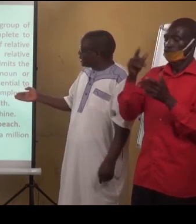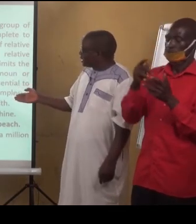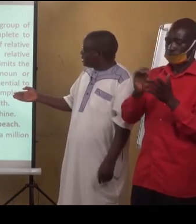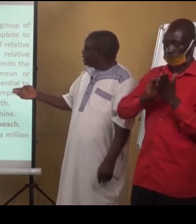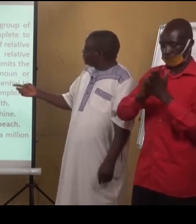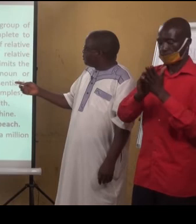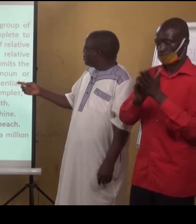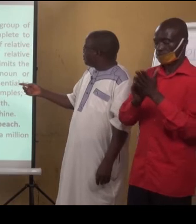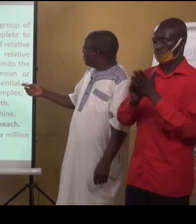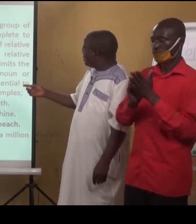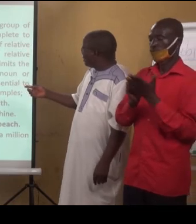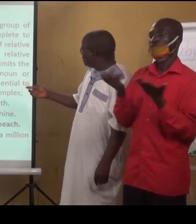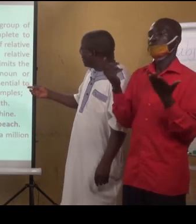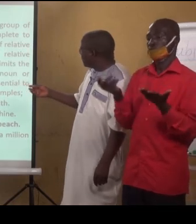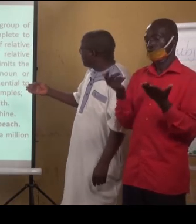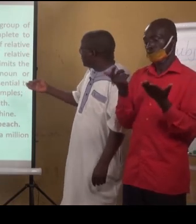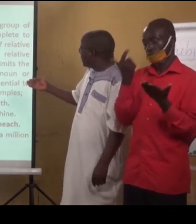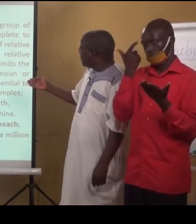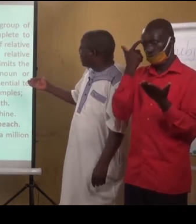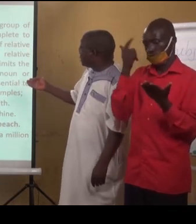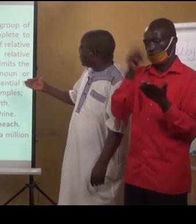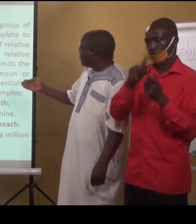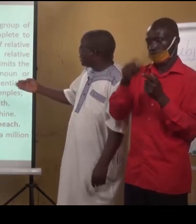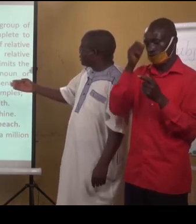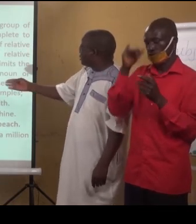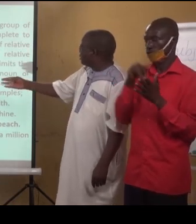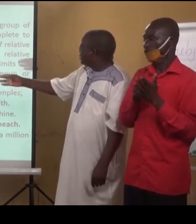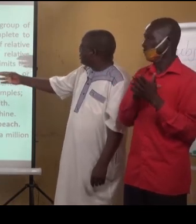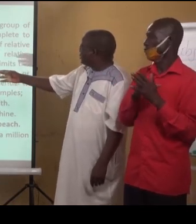sentences like for the